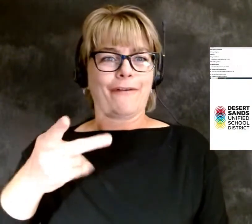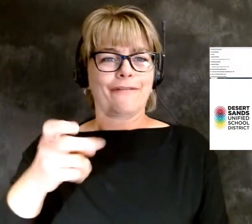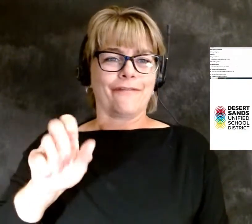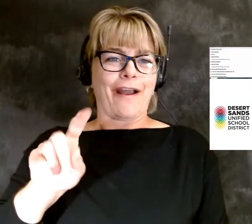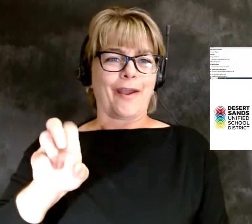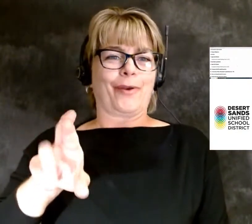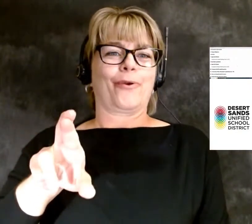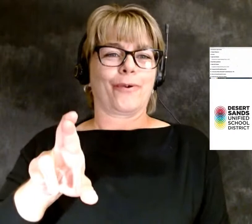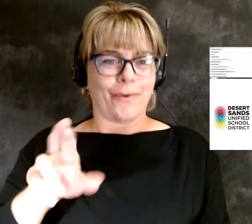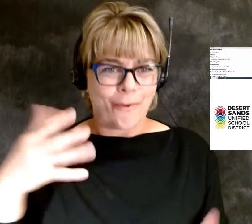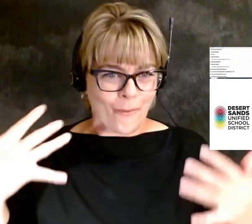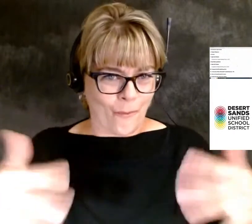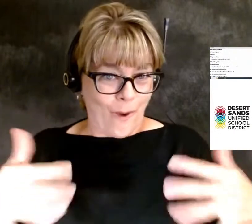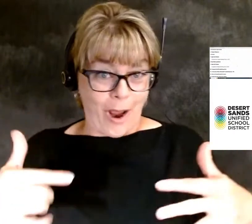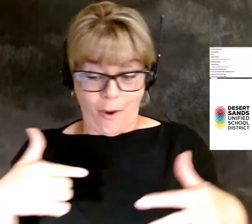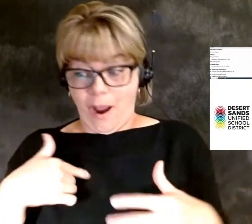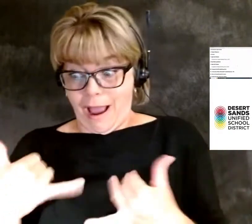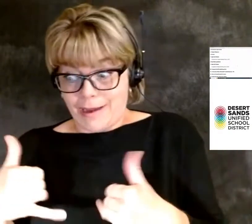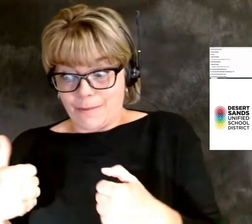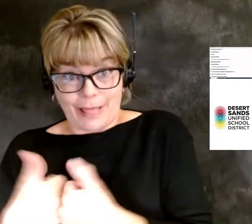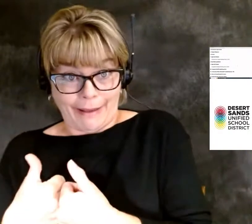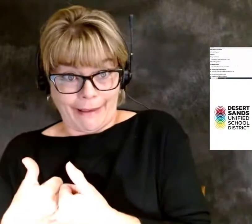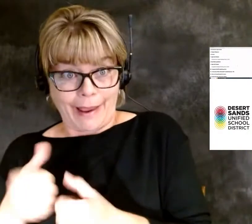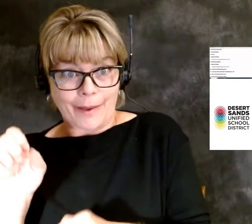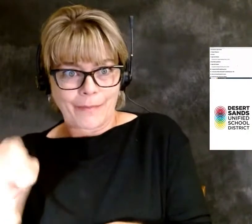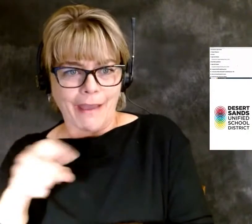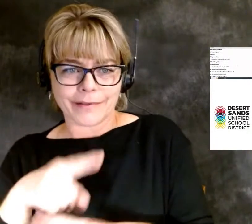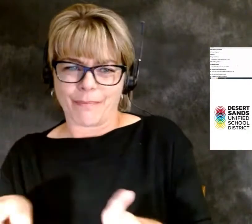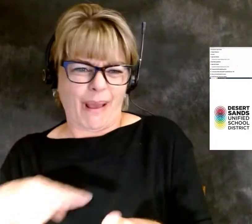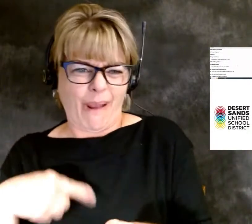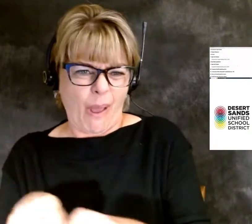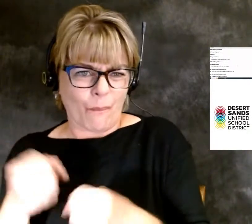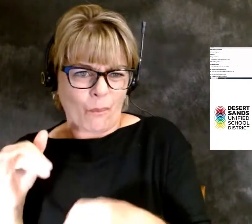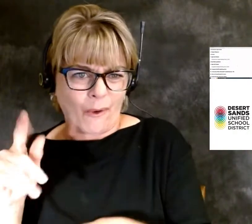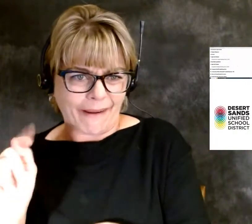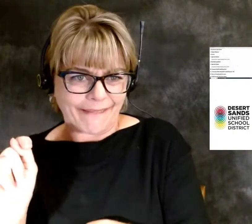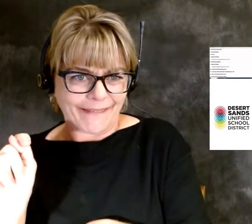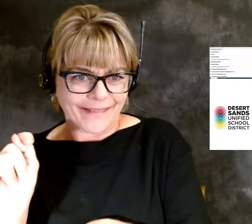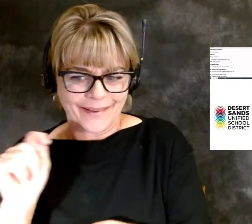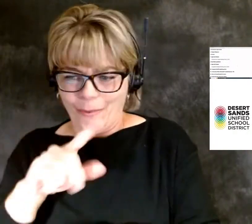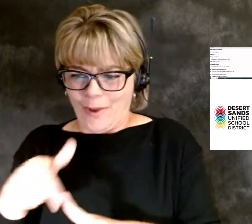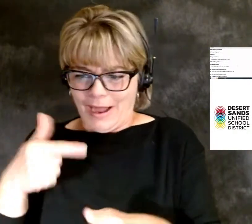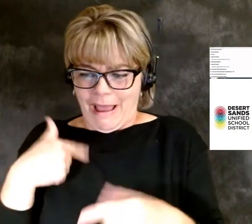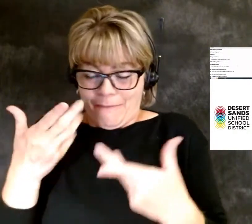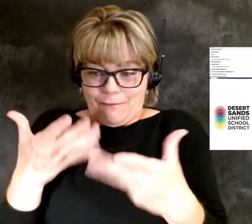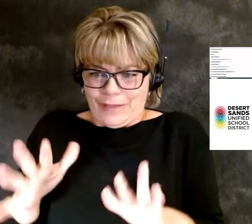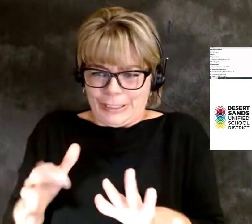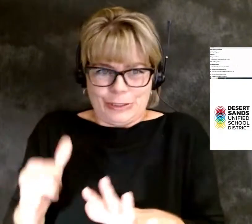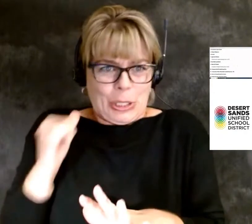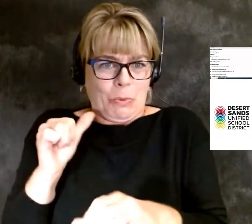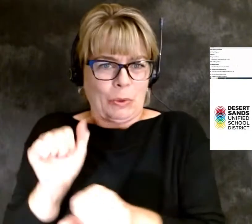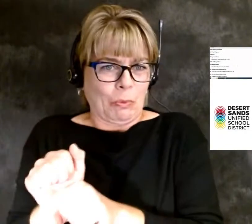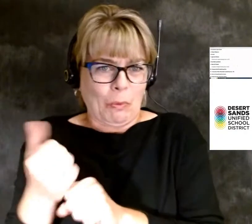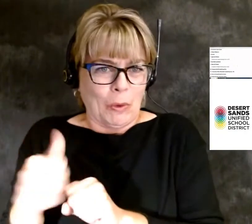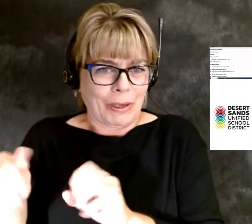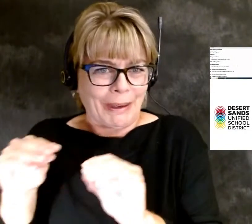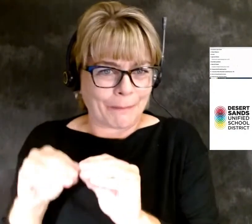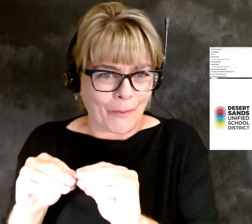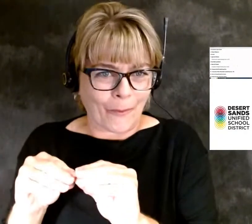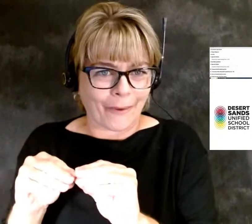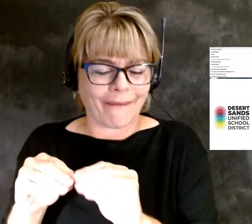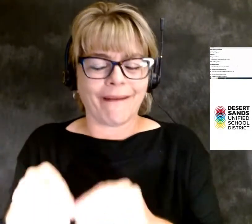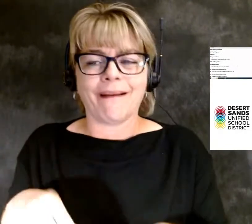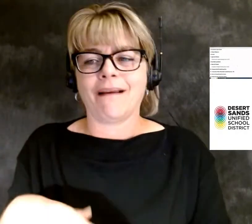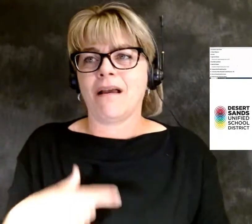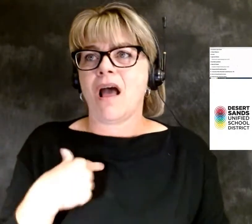I can play a video game, but the only thing I would do is break it. I mean, it wouldn't even work after I was done with it. I think I've pretty much, I hope